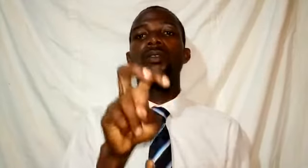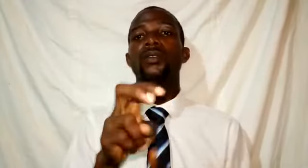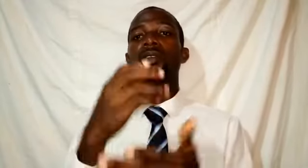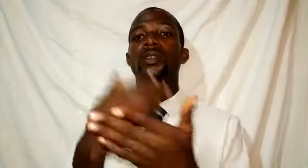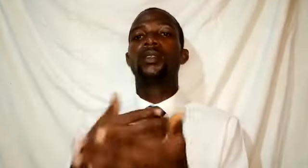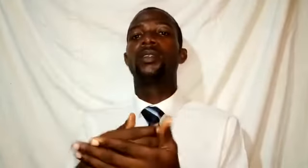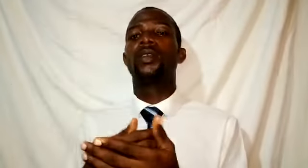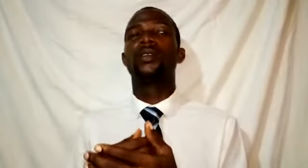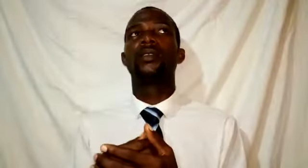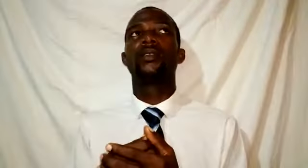88,200 naira.